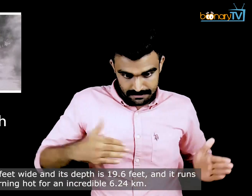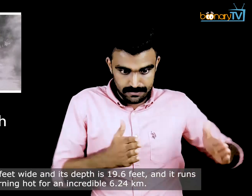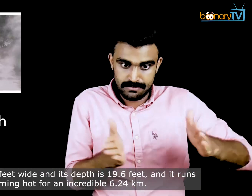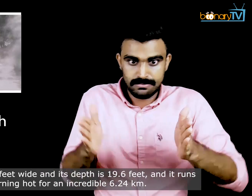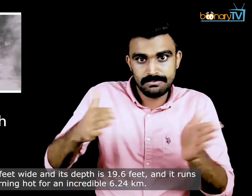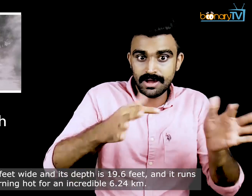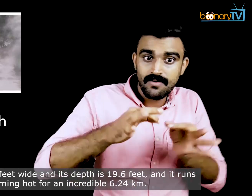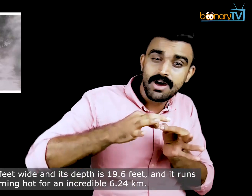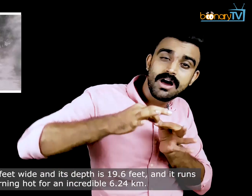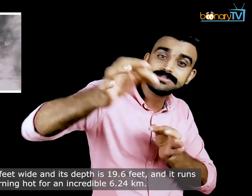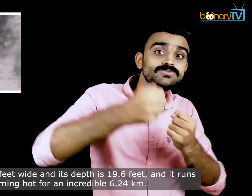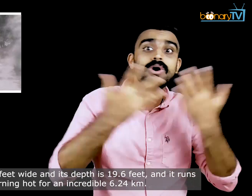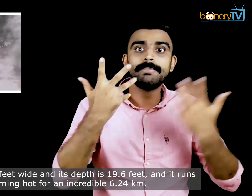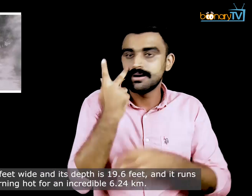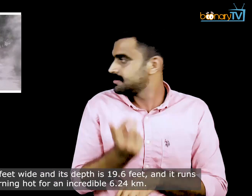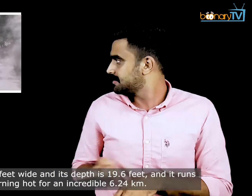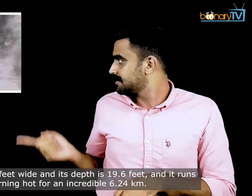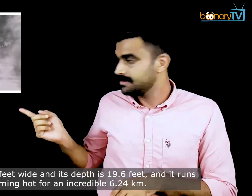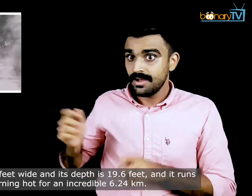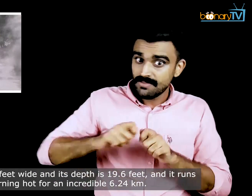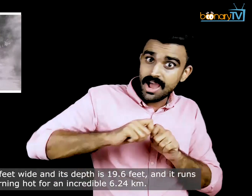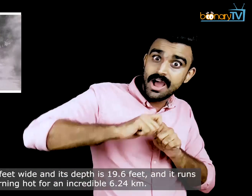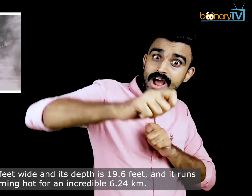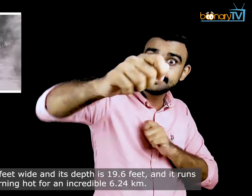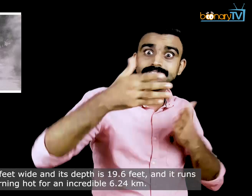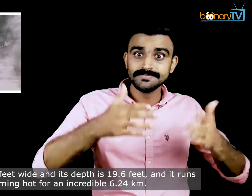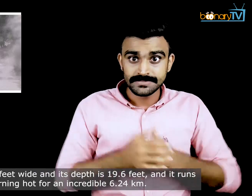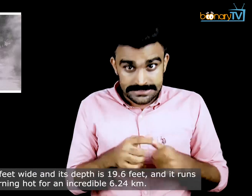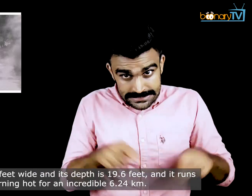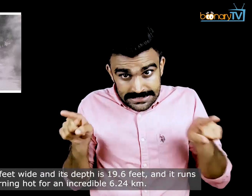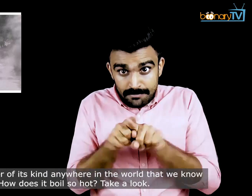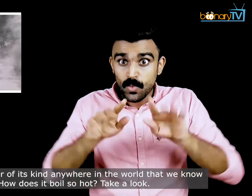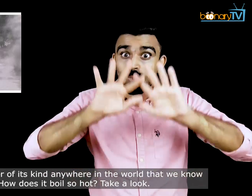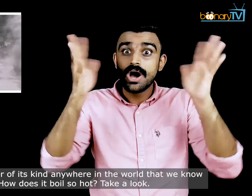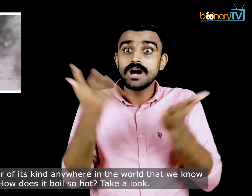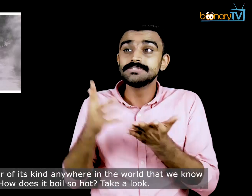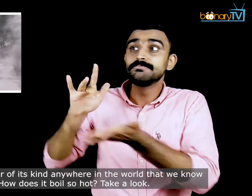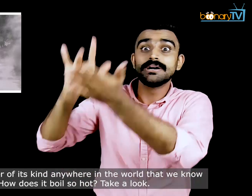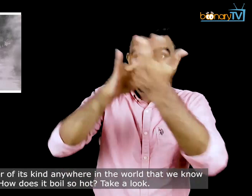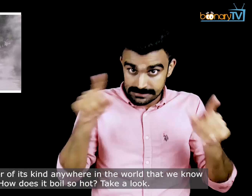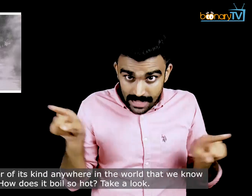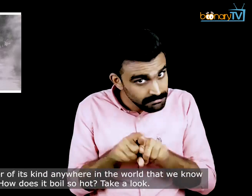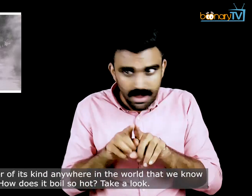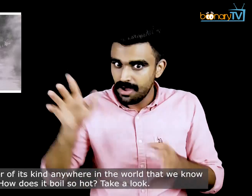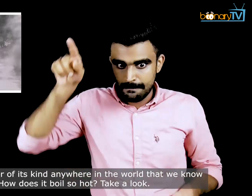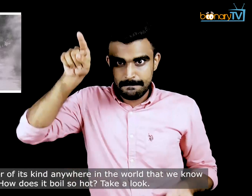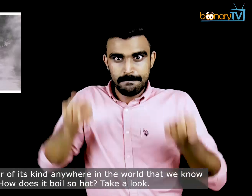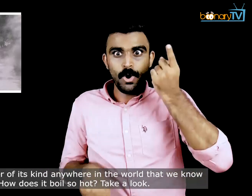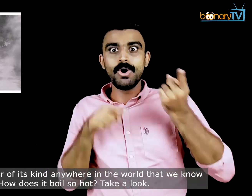and it runs burning hot for an incredible 6.24 kilometer. It's the only river of its kind anywhere in the